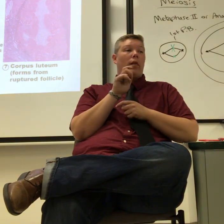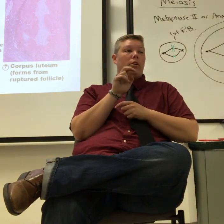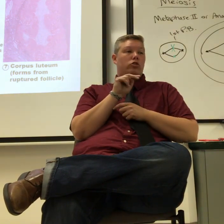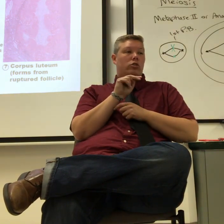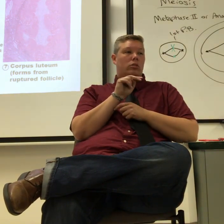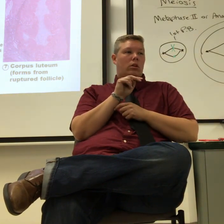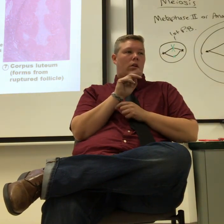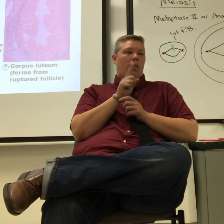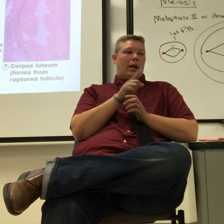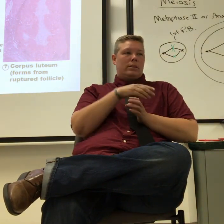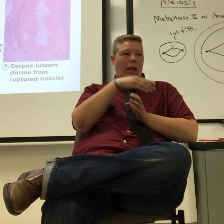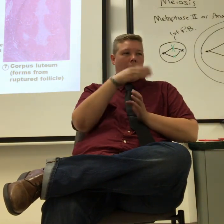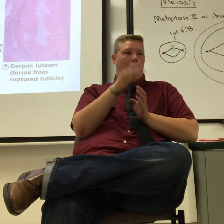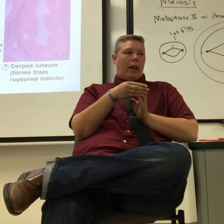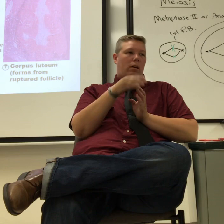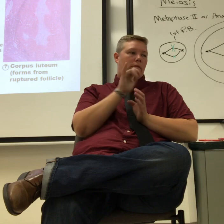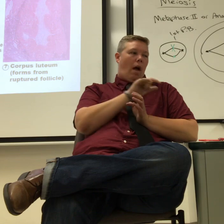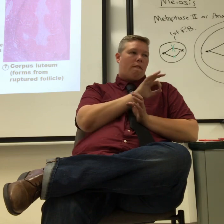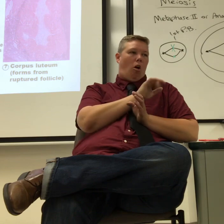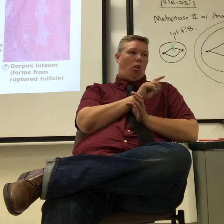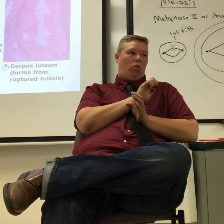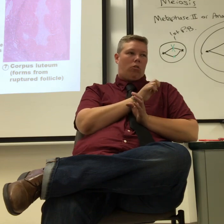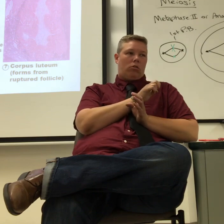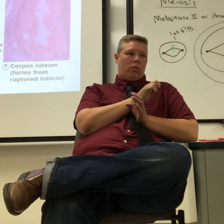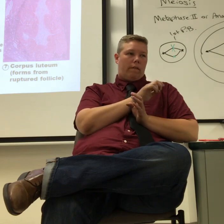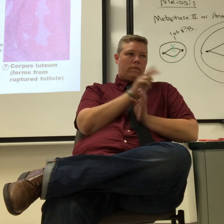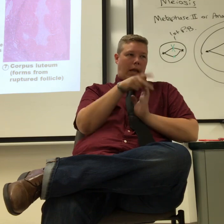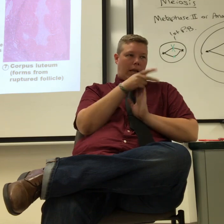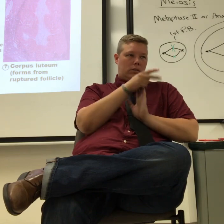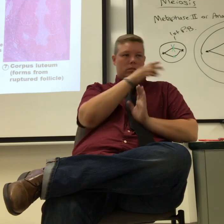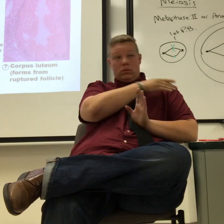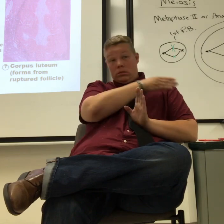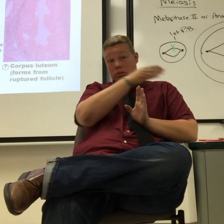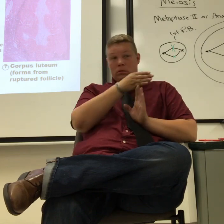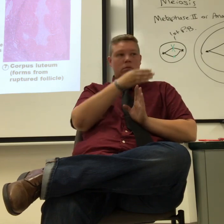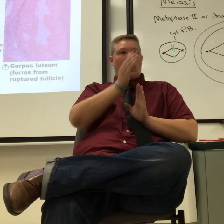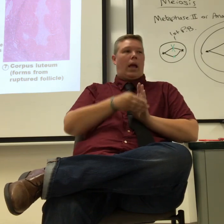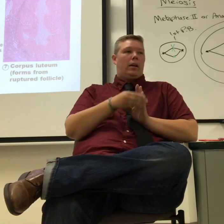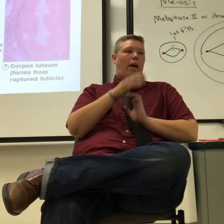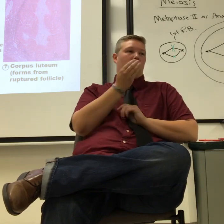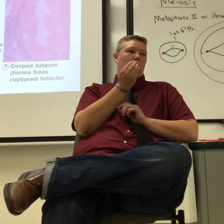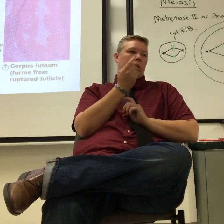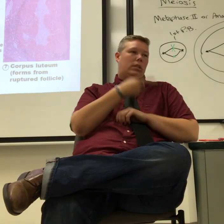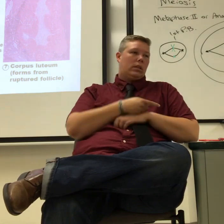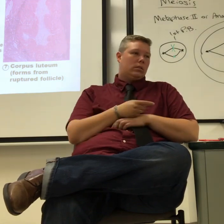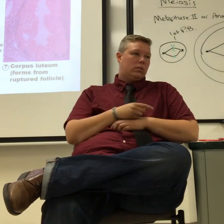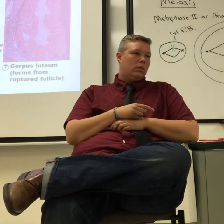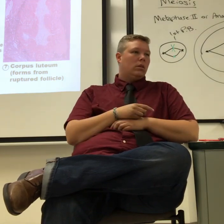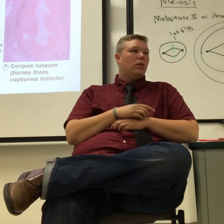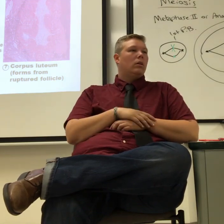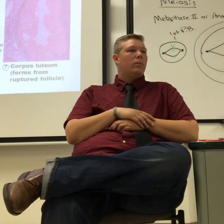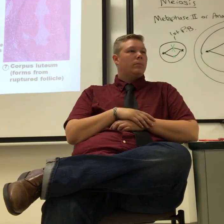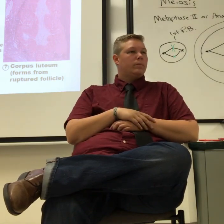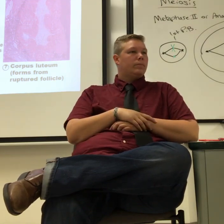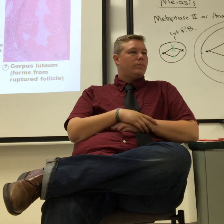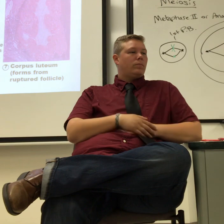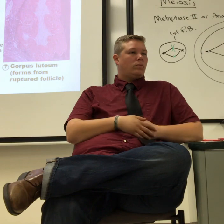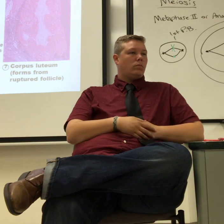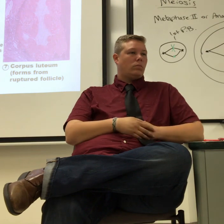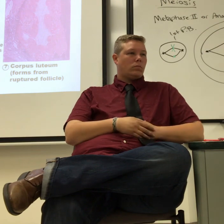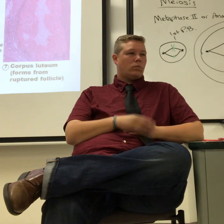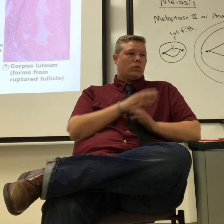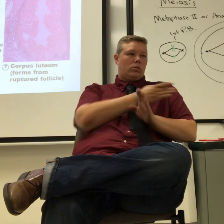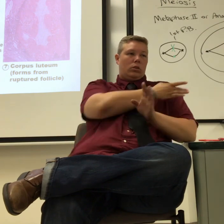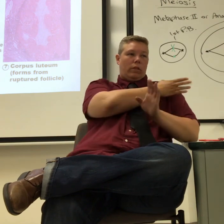the end of the follicle phase of this 28-day cycle. I'll squeeze that in there as a side